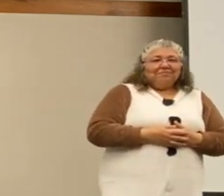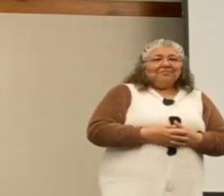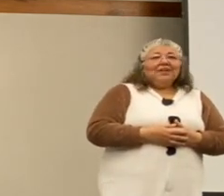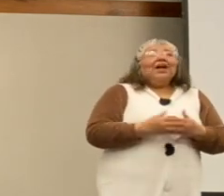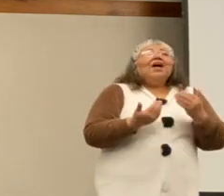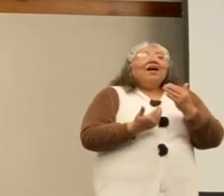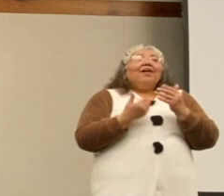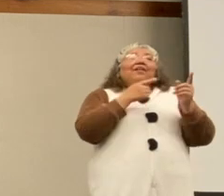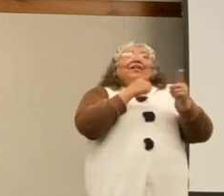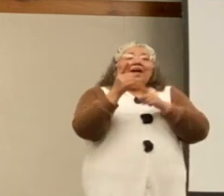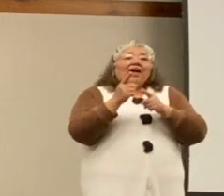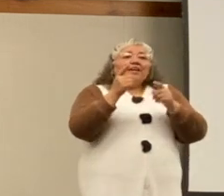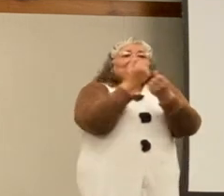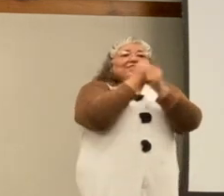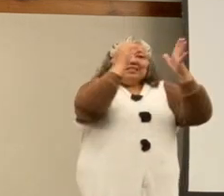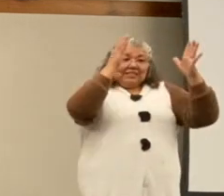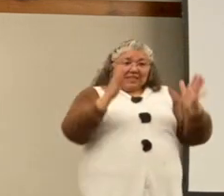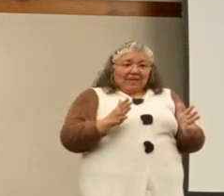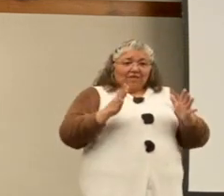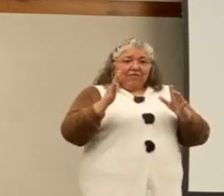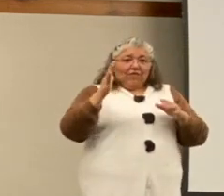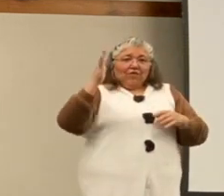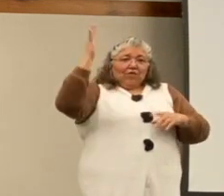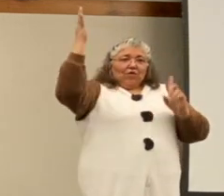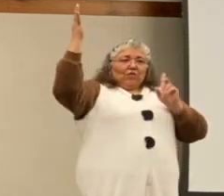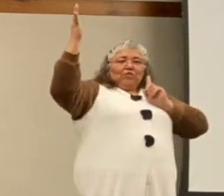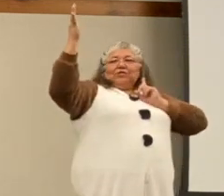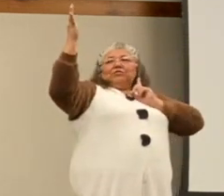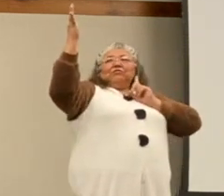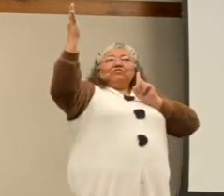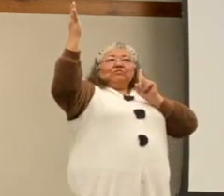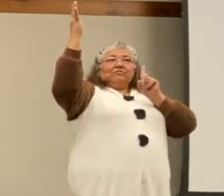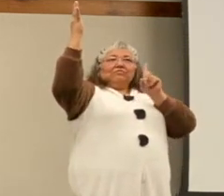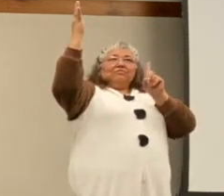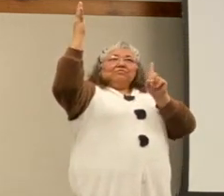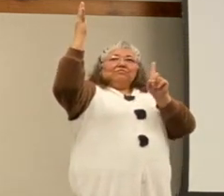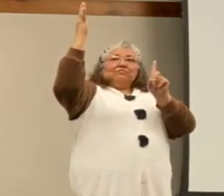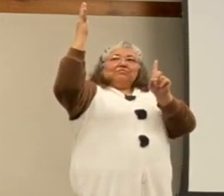And then as the Savior walked that way,